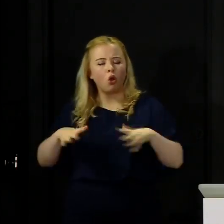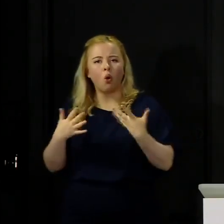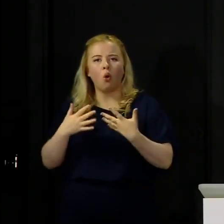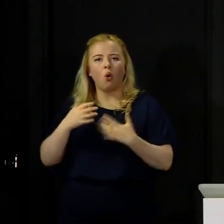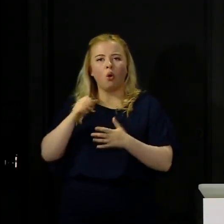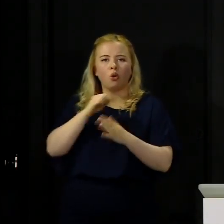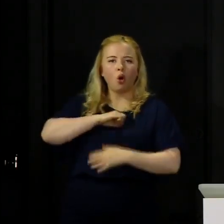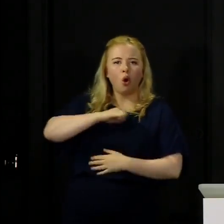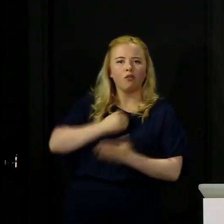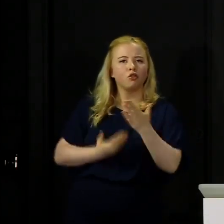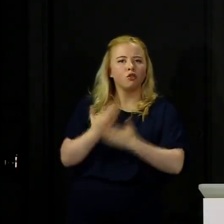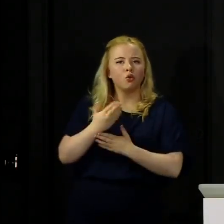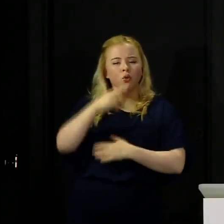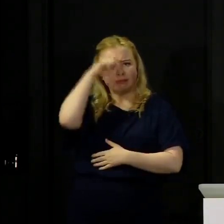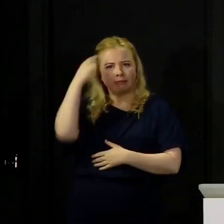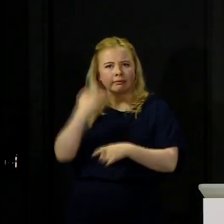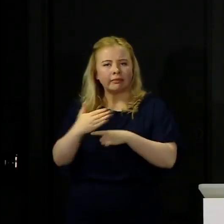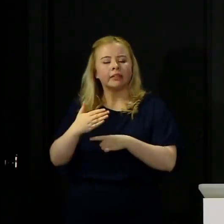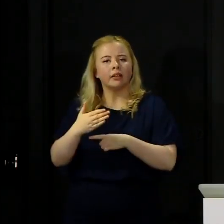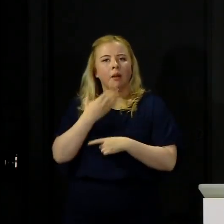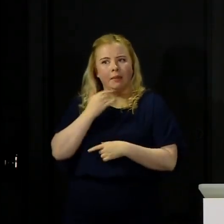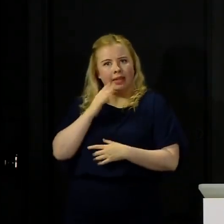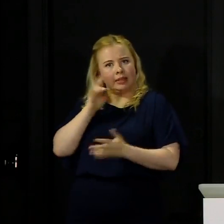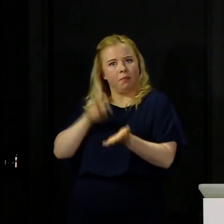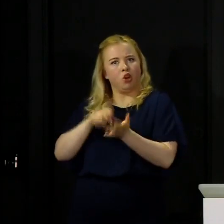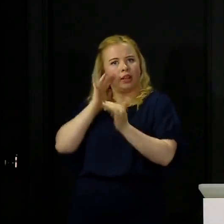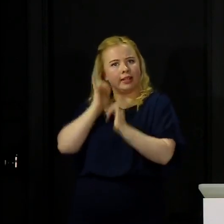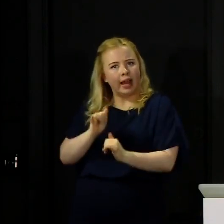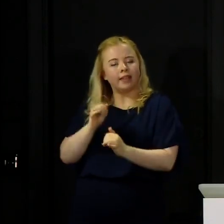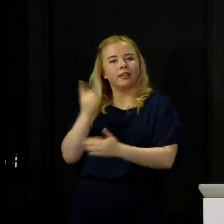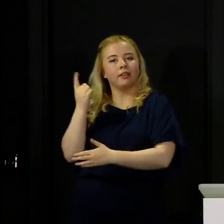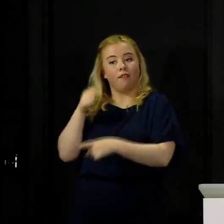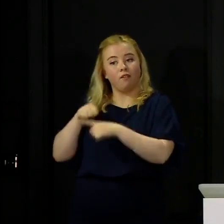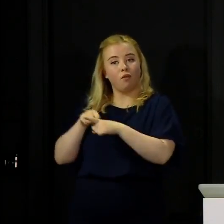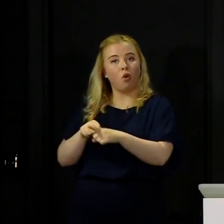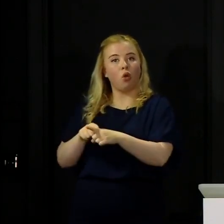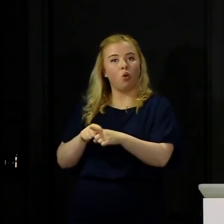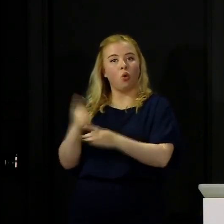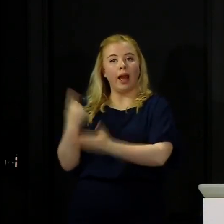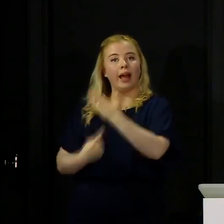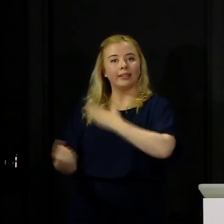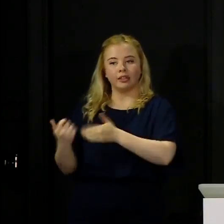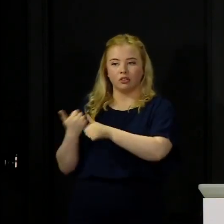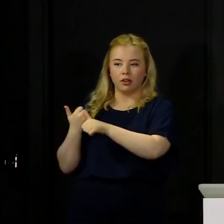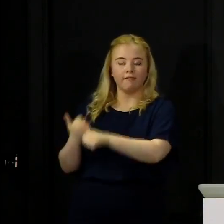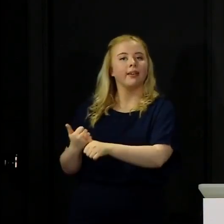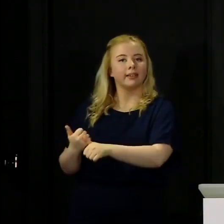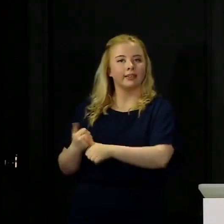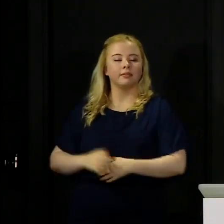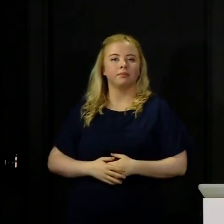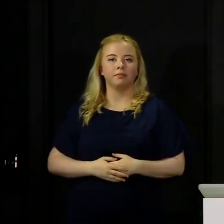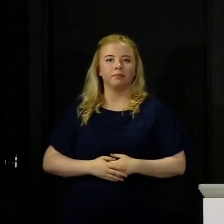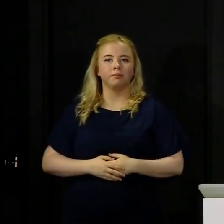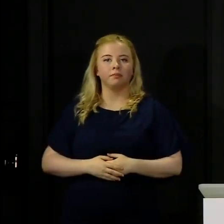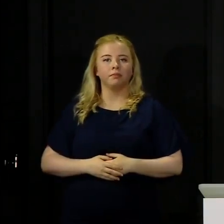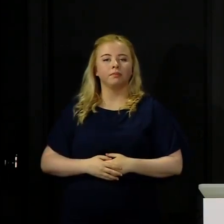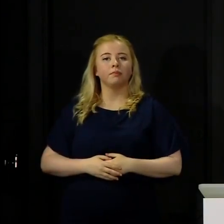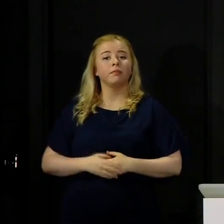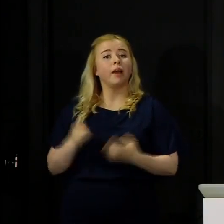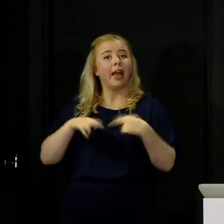follow the advice on self-isolation. And of course you can book a test by going to the NHS Inform website. If we